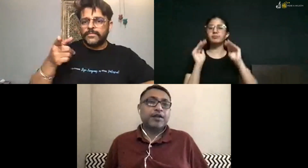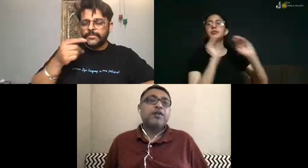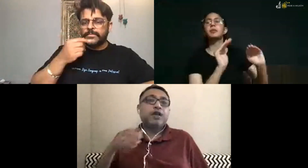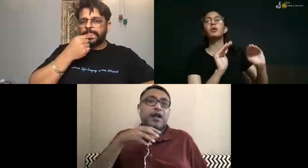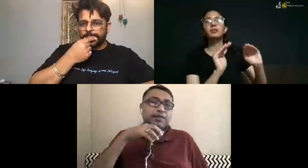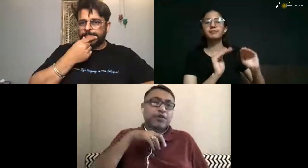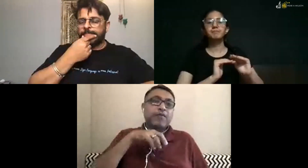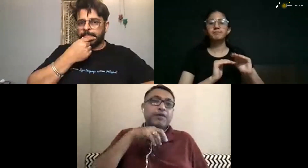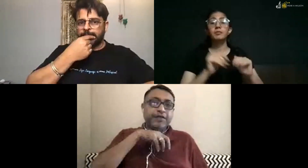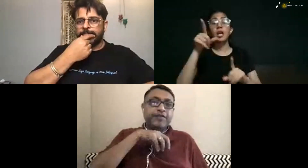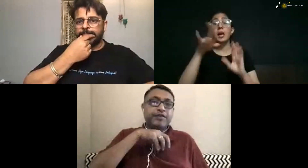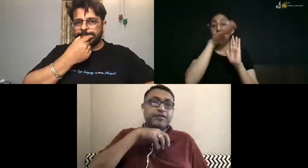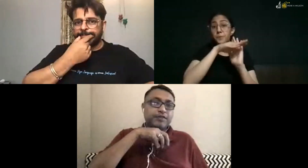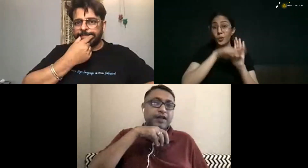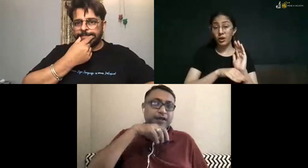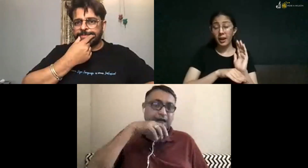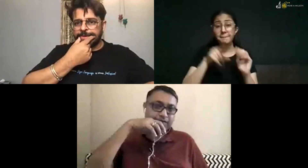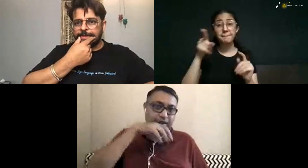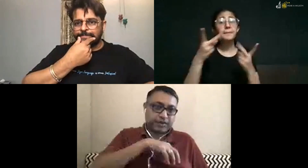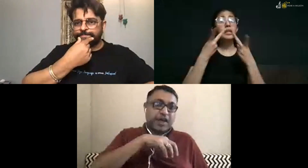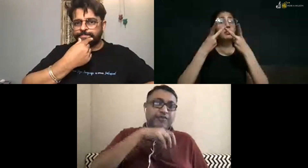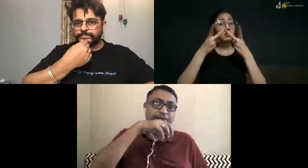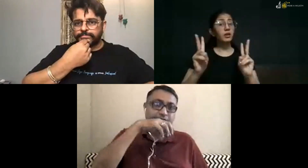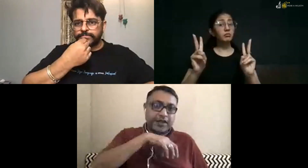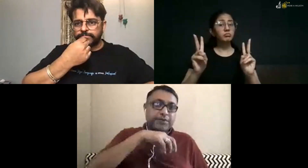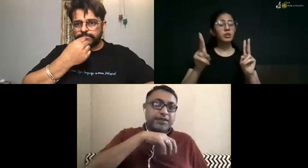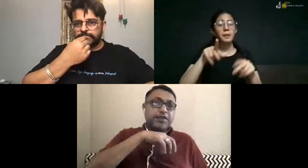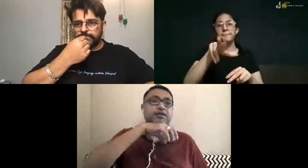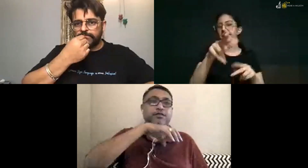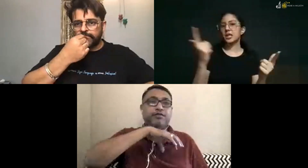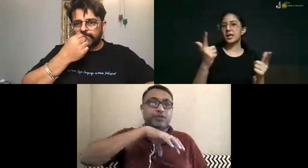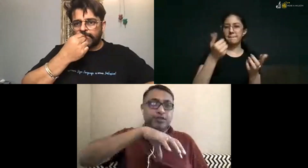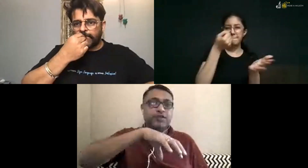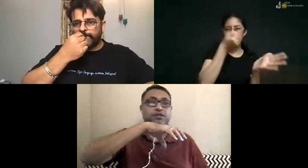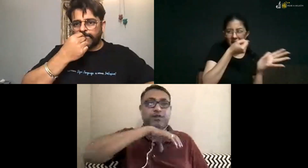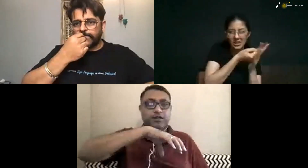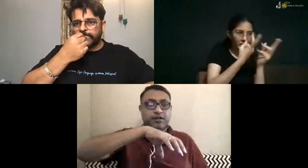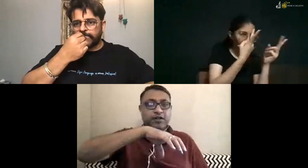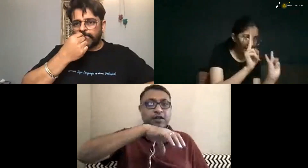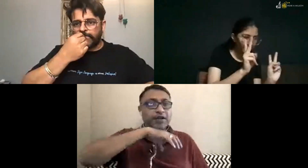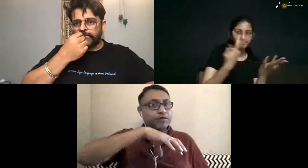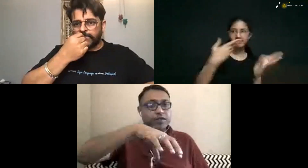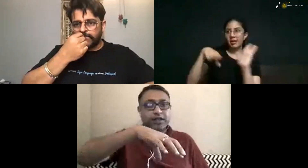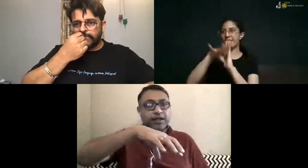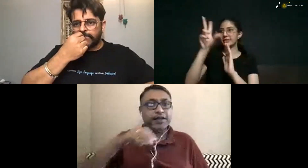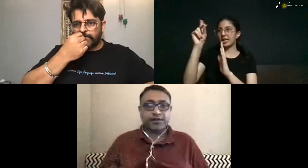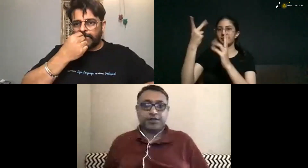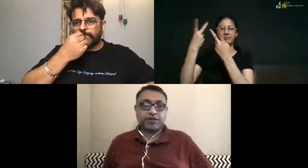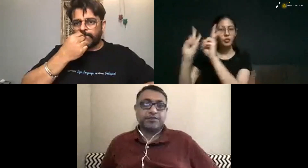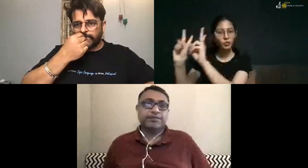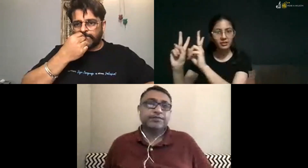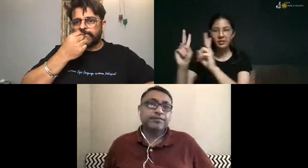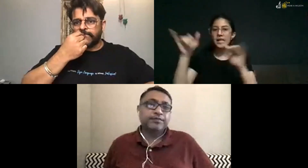right? And the program will be different and start from the very basic for this guy who is still at an idea